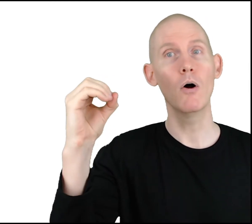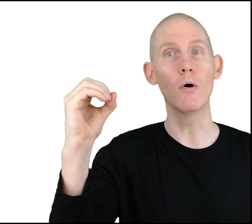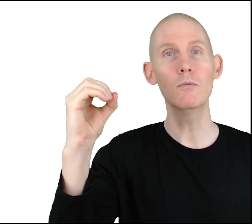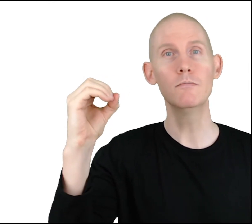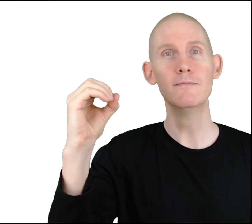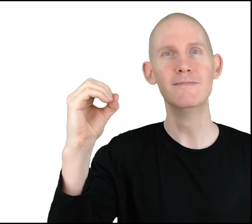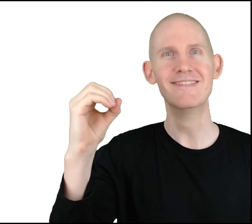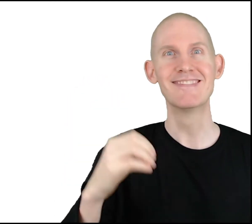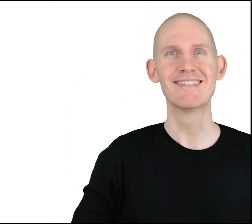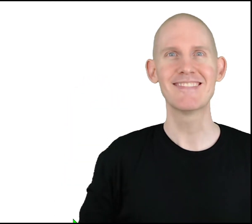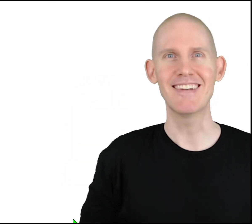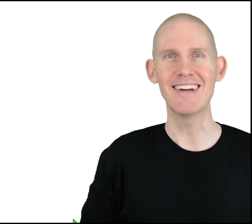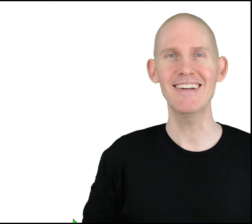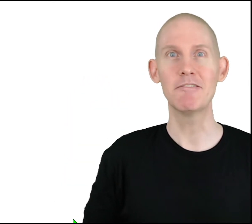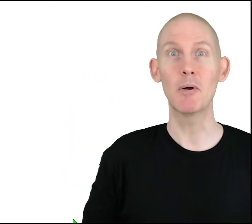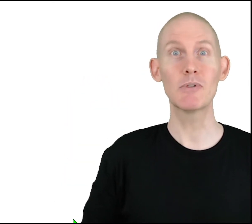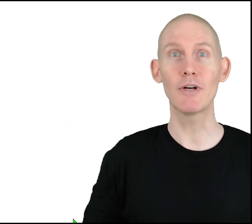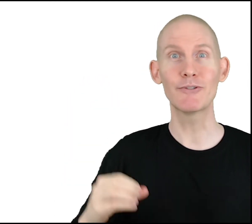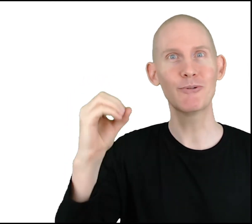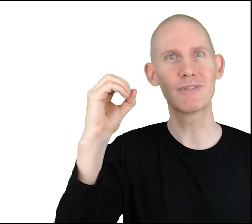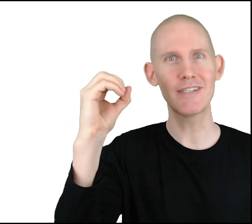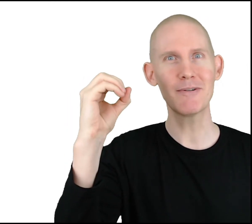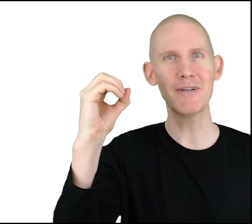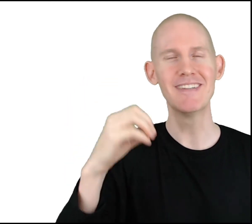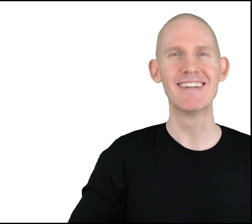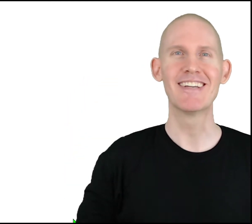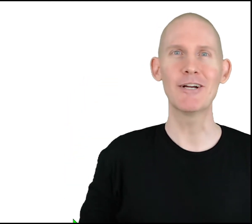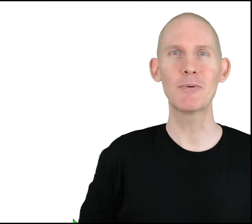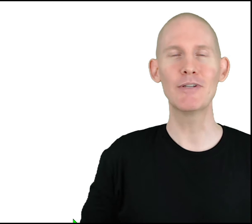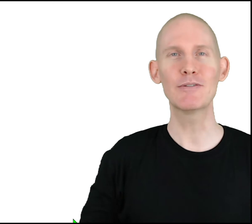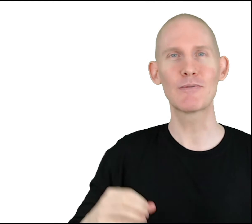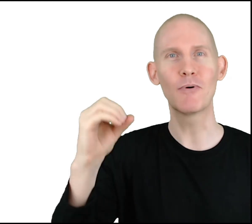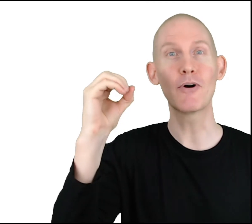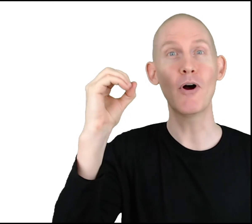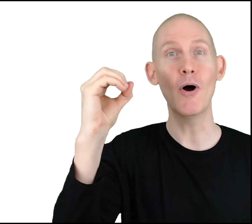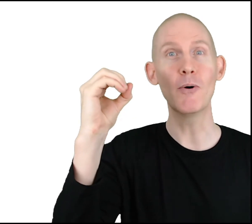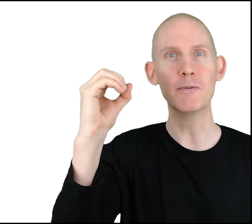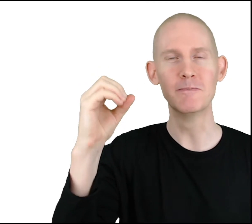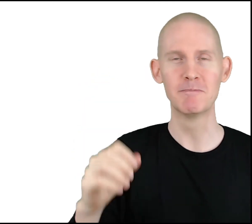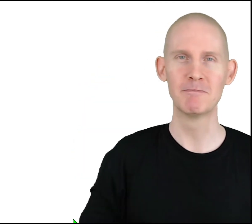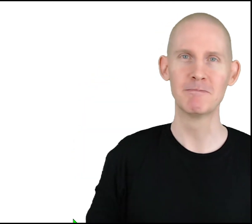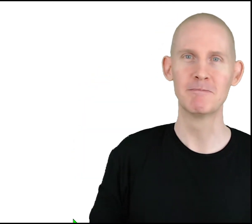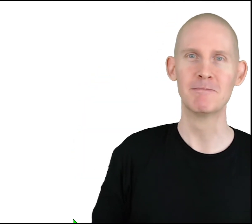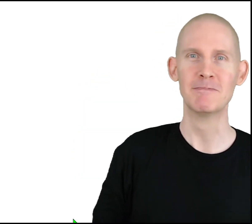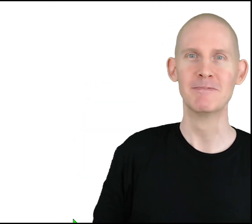O. Remember, it's also 0. Here we're going to use it for O.